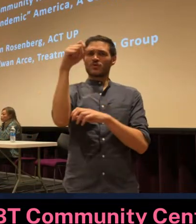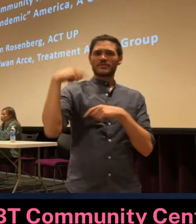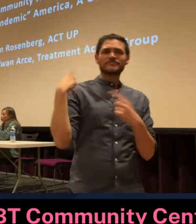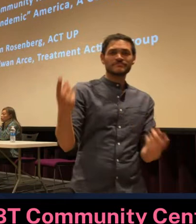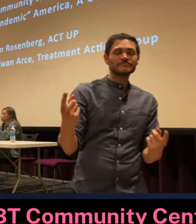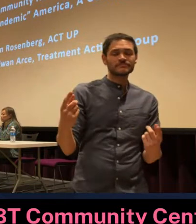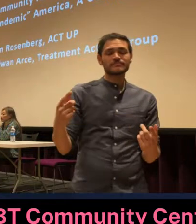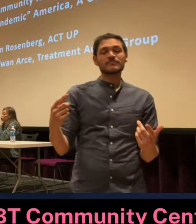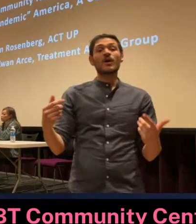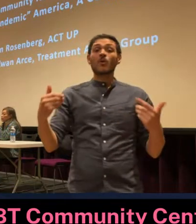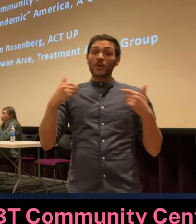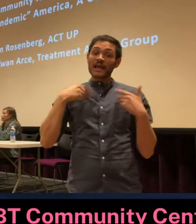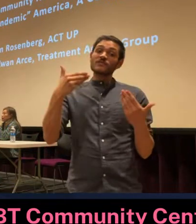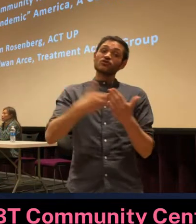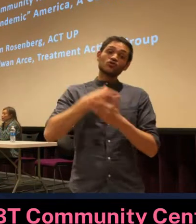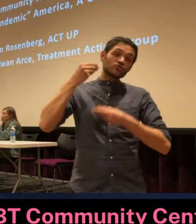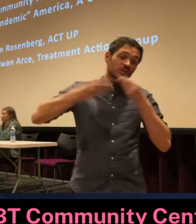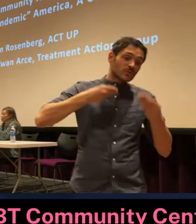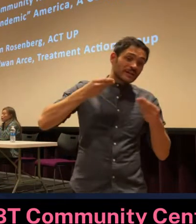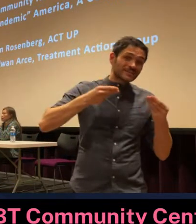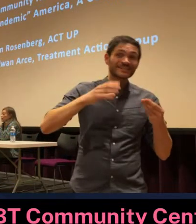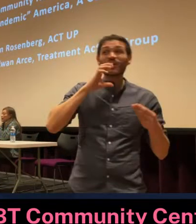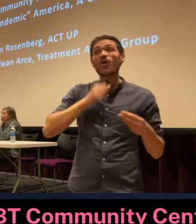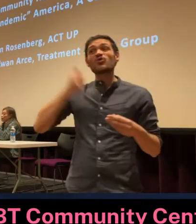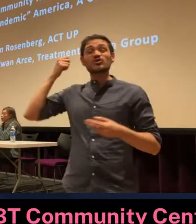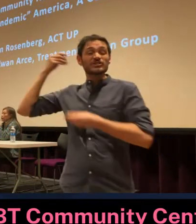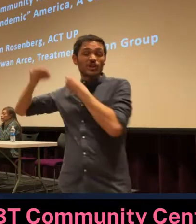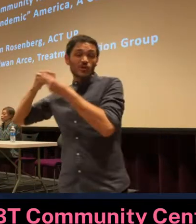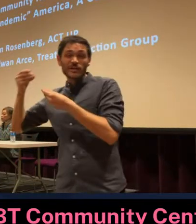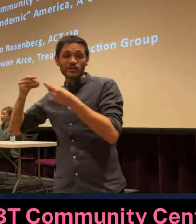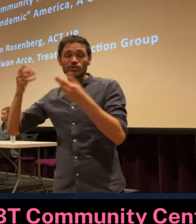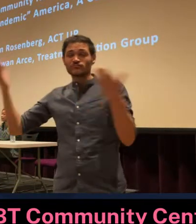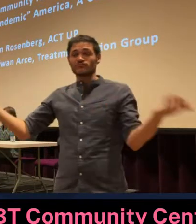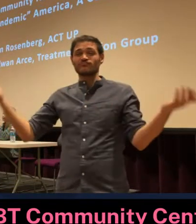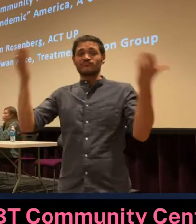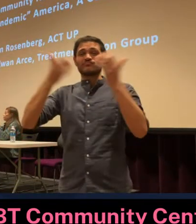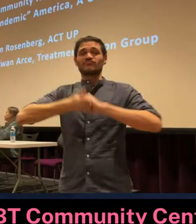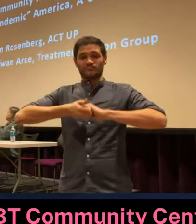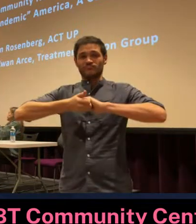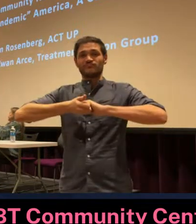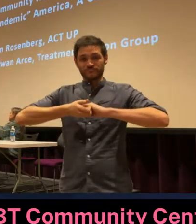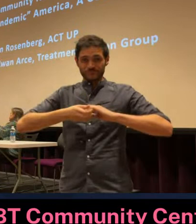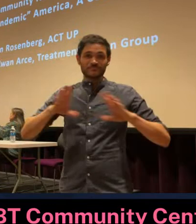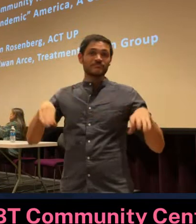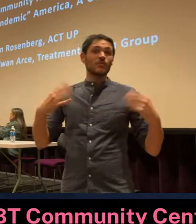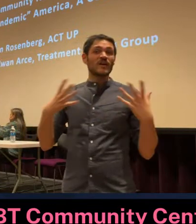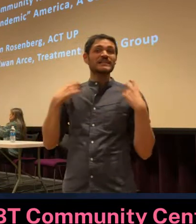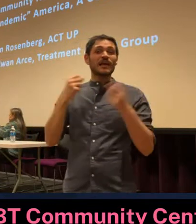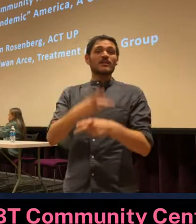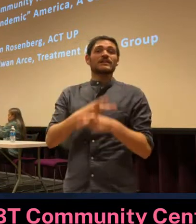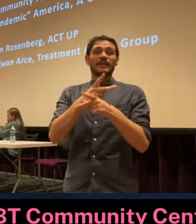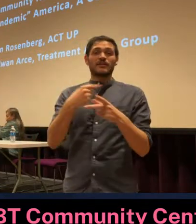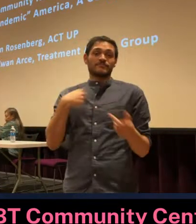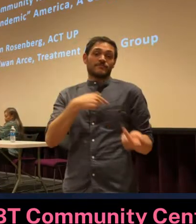new generations with those people that can give you access to that healthcare that you need.